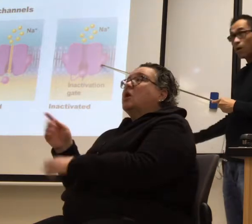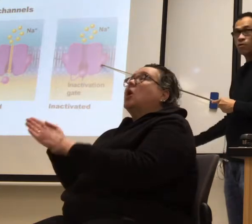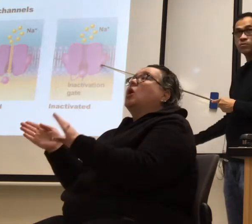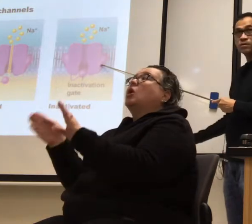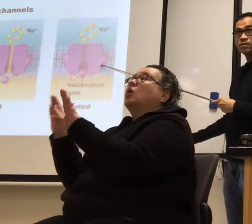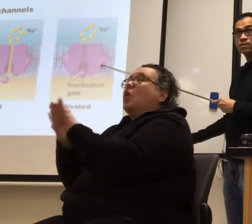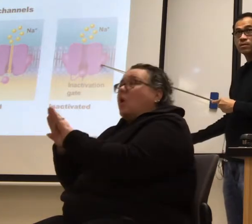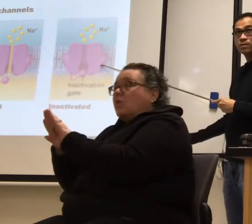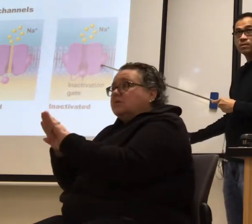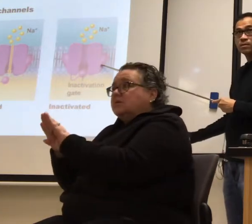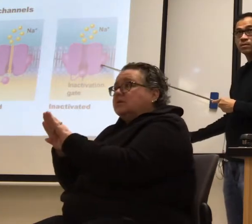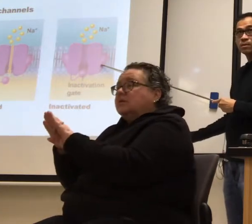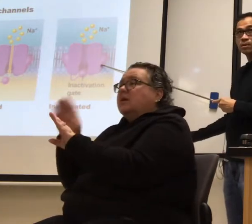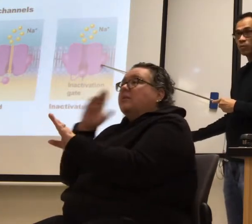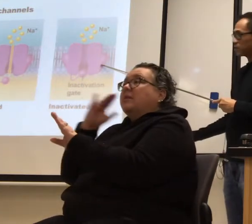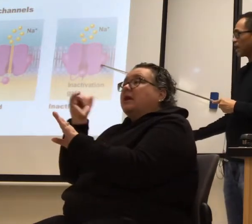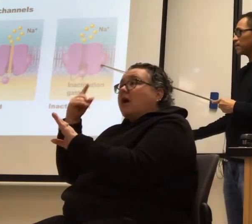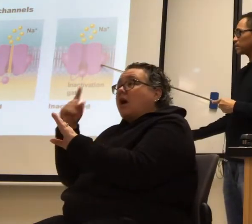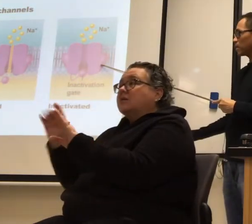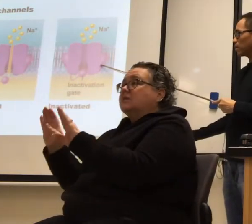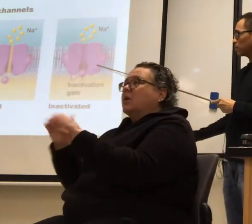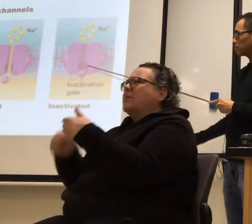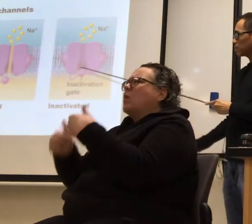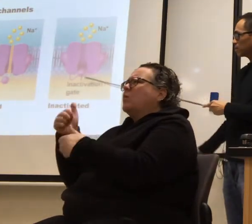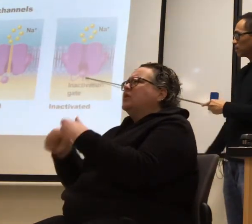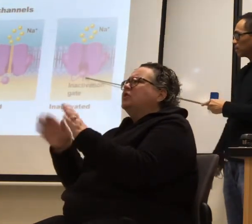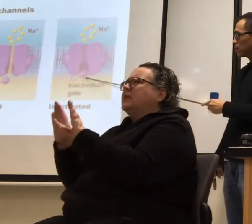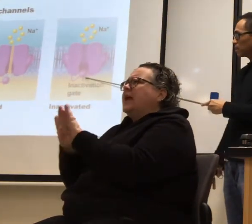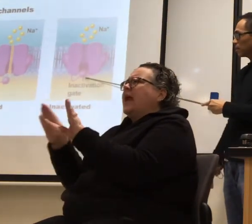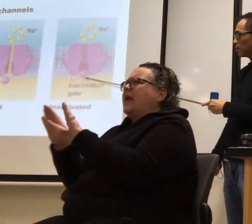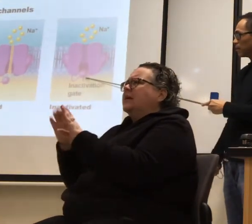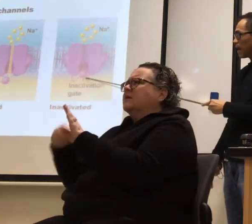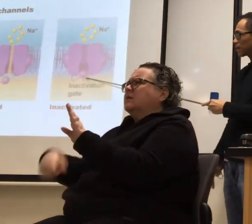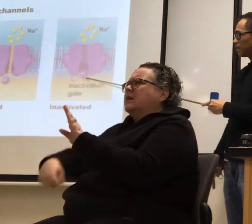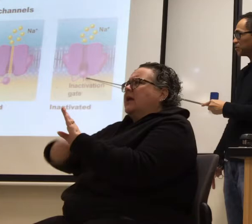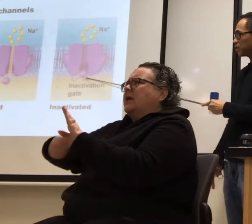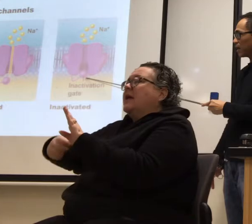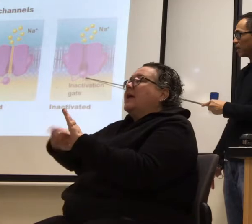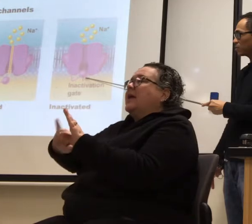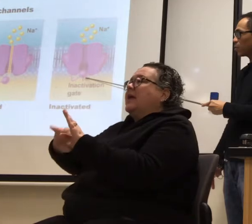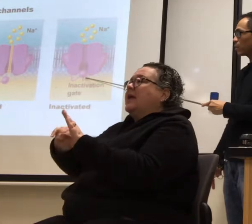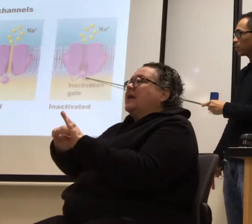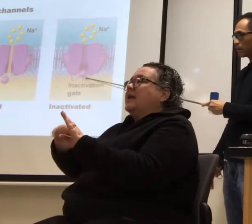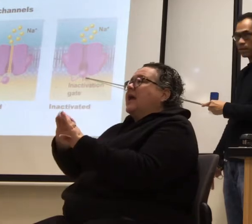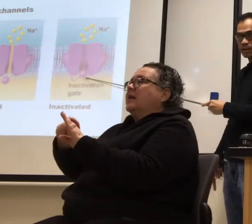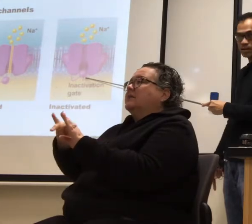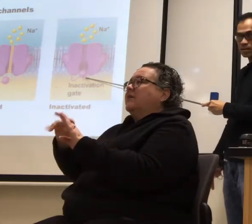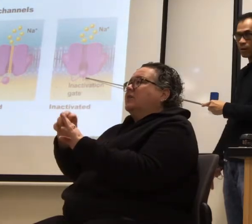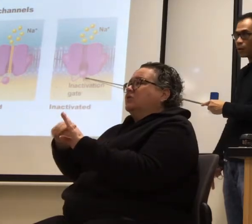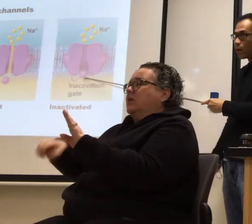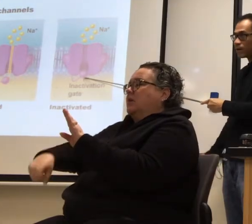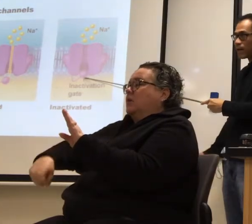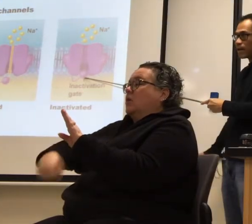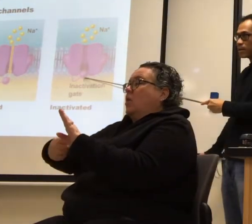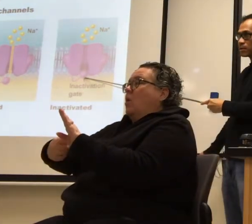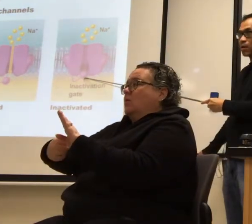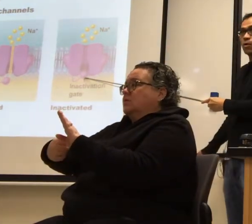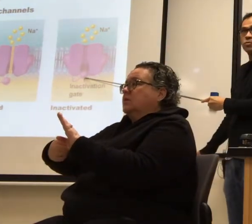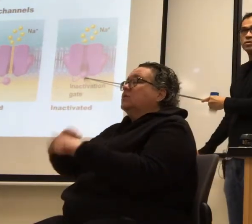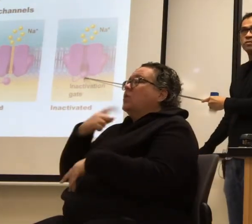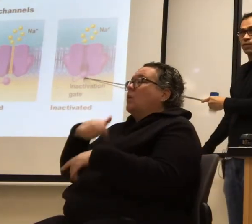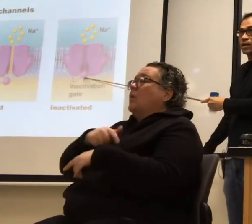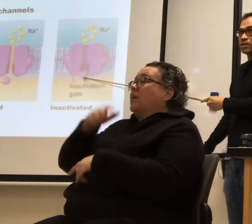It's closed. Which gate is closed? The inactivation gate. So what we learn is only one gate